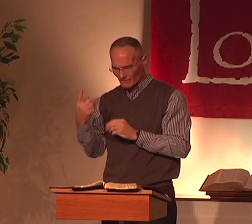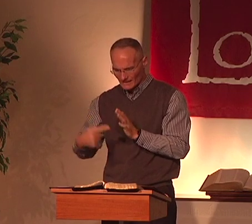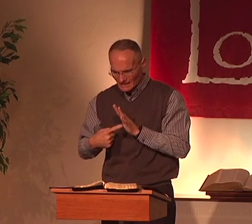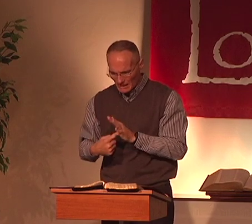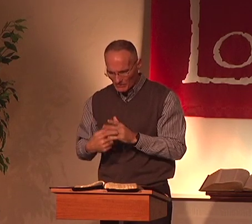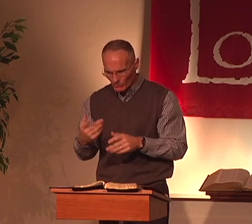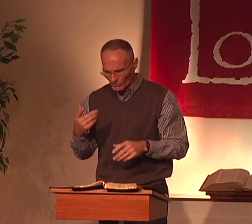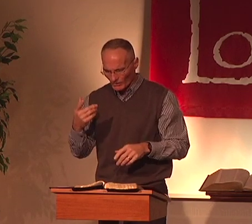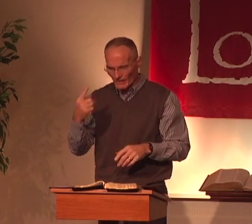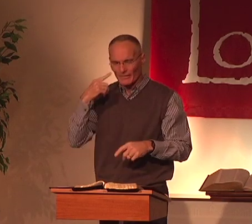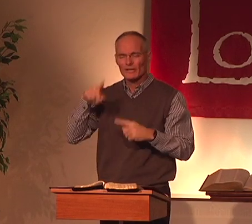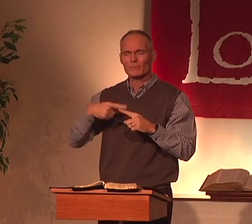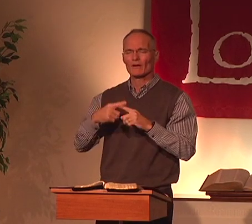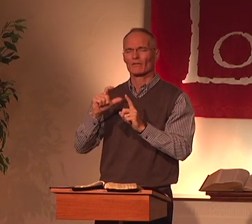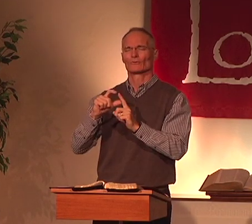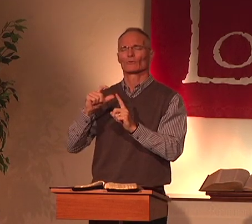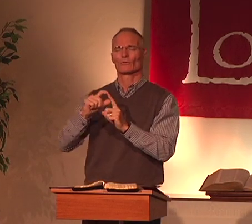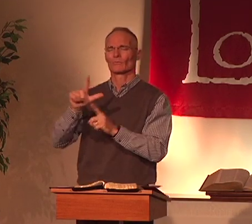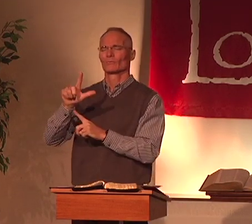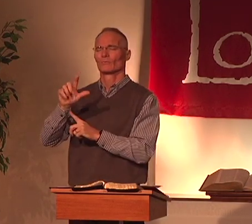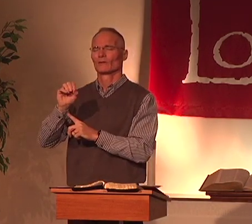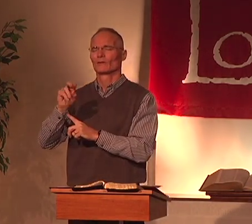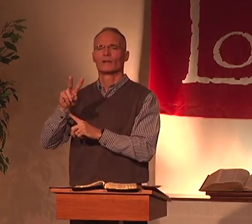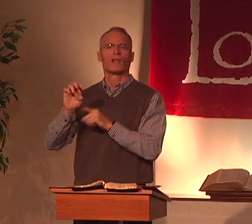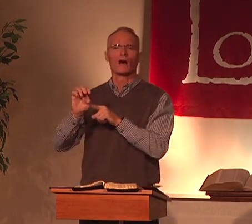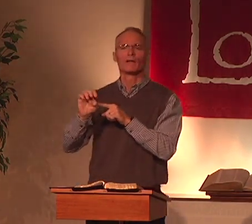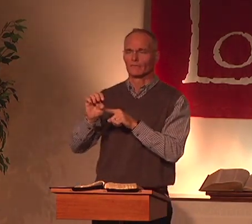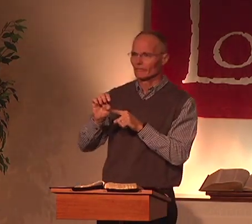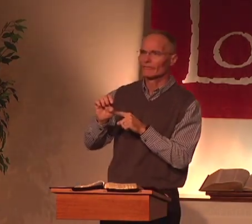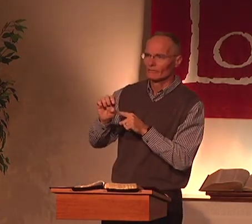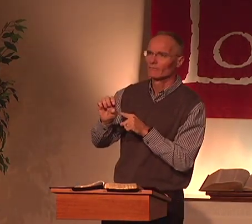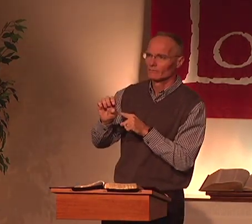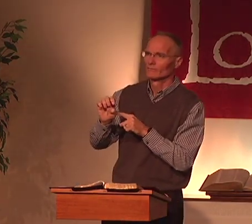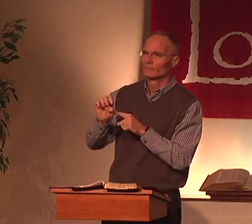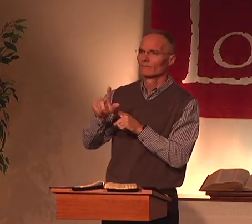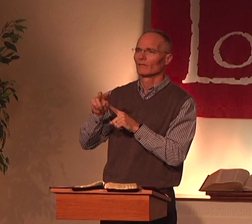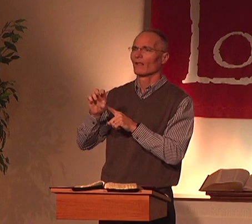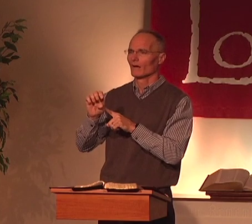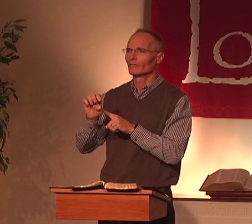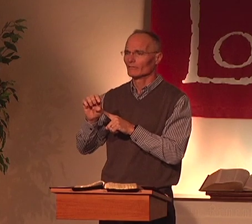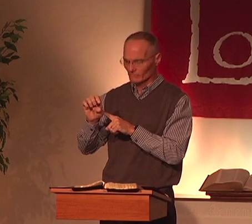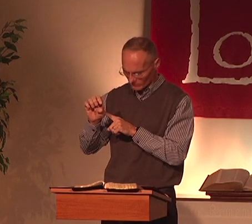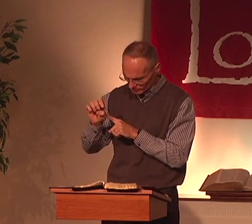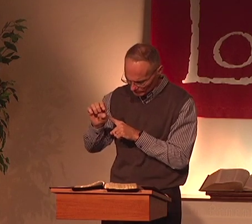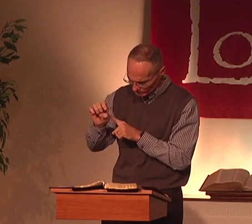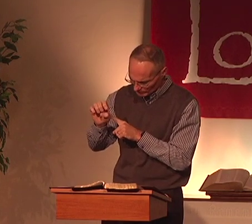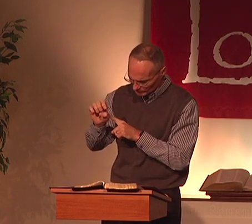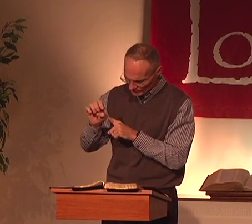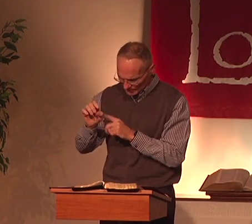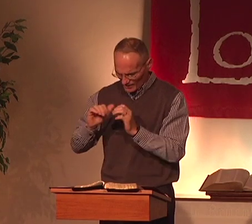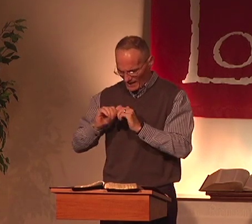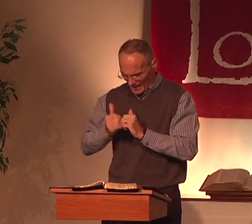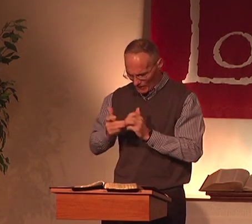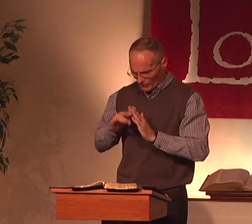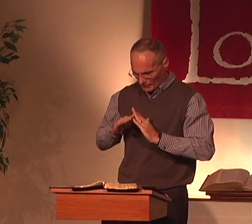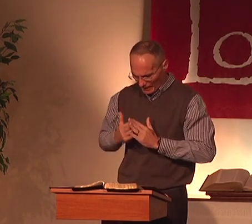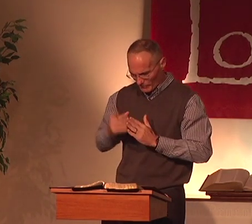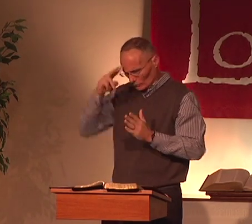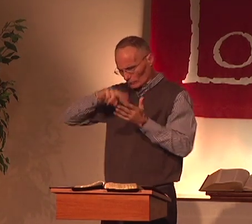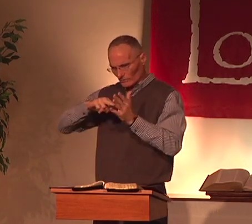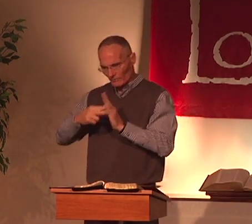For example Think about the word love Think about the word love How